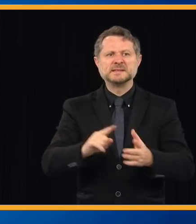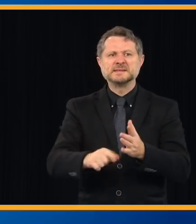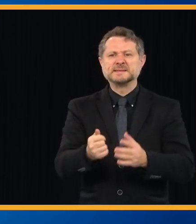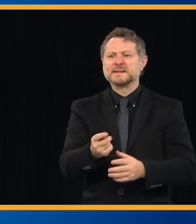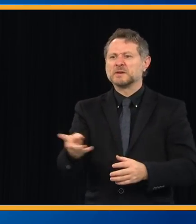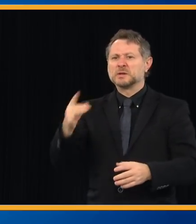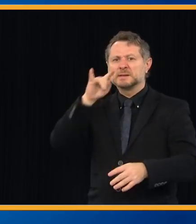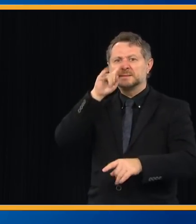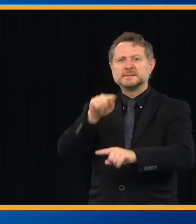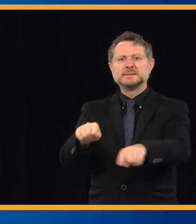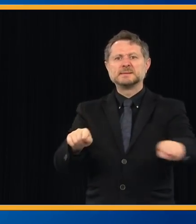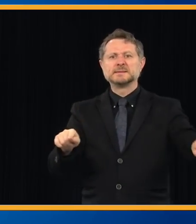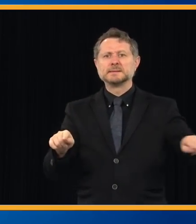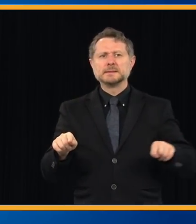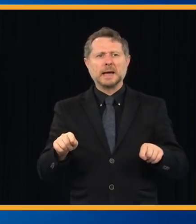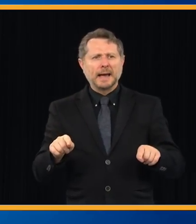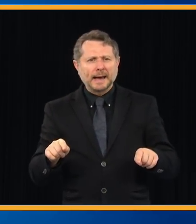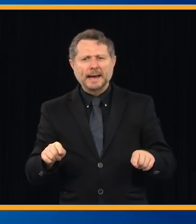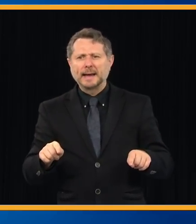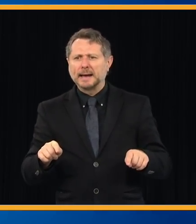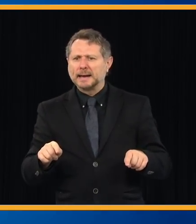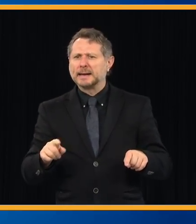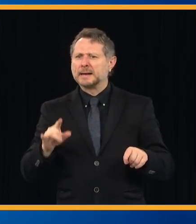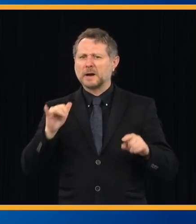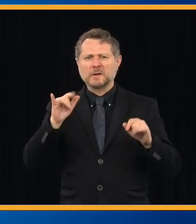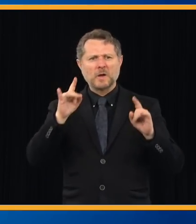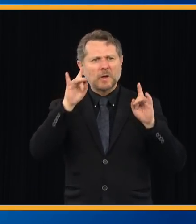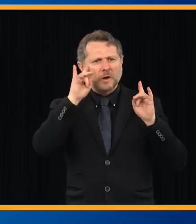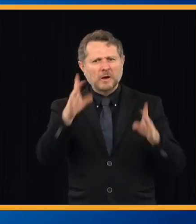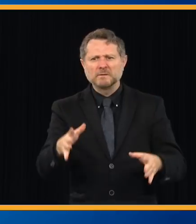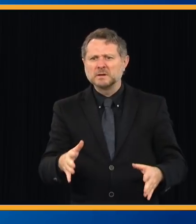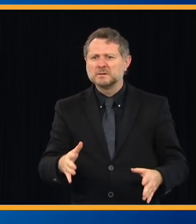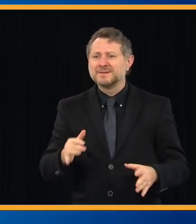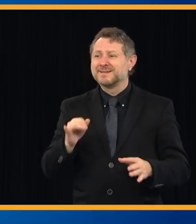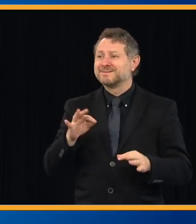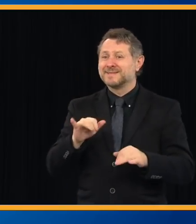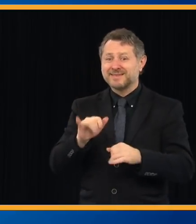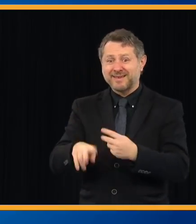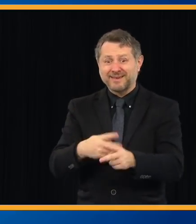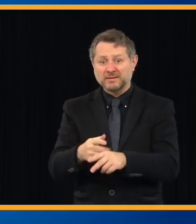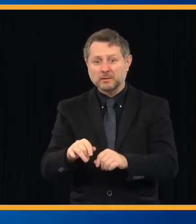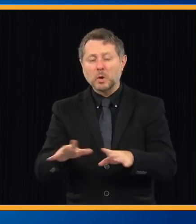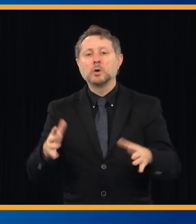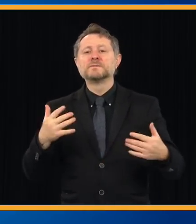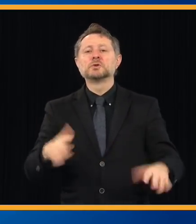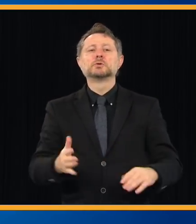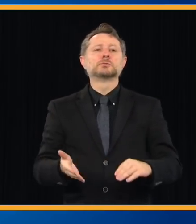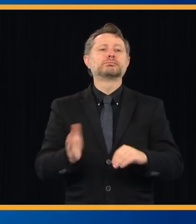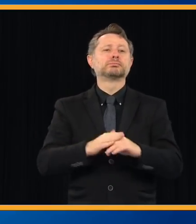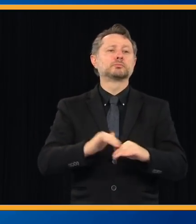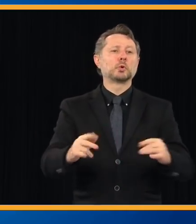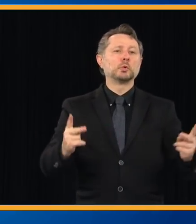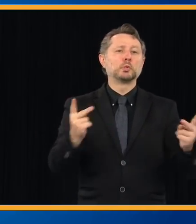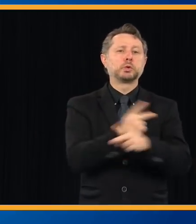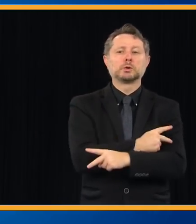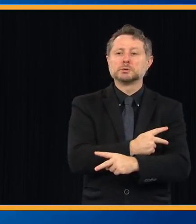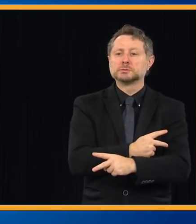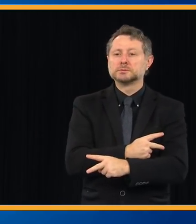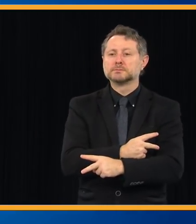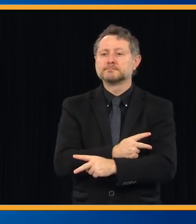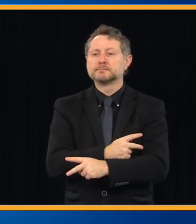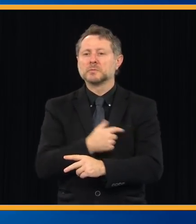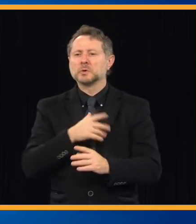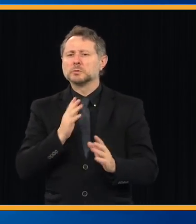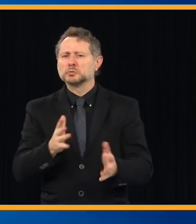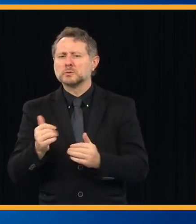really painful news and would open up an entirely different chapter, because I can't tell you how many people I spoke to